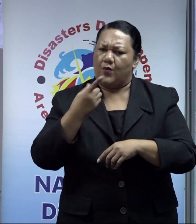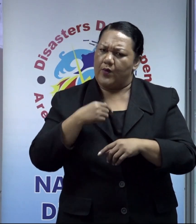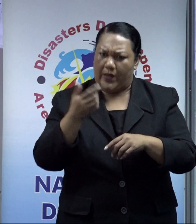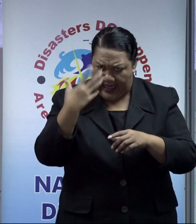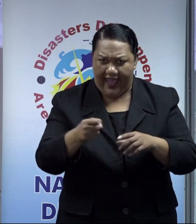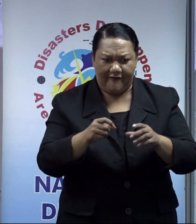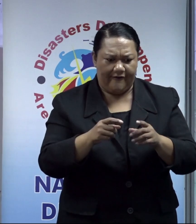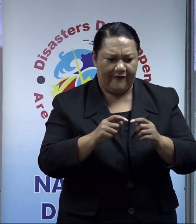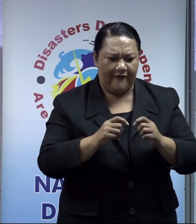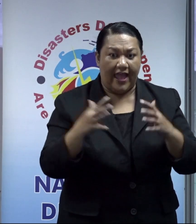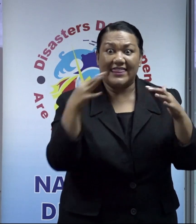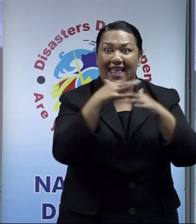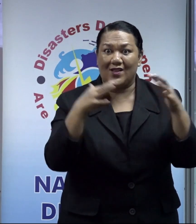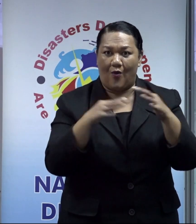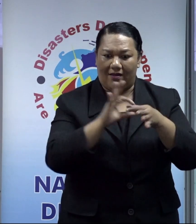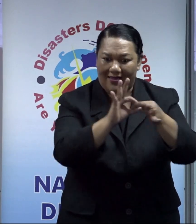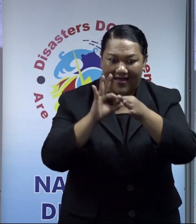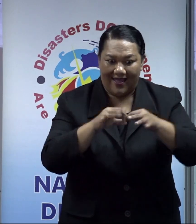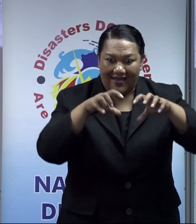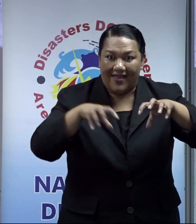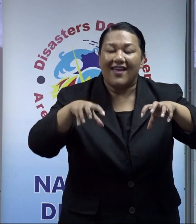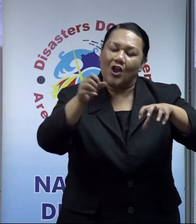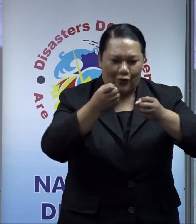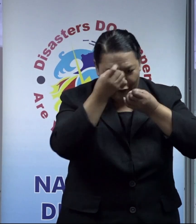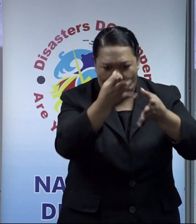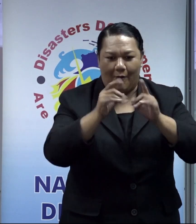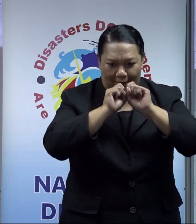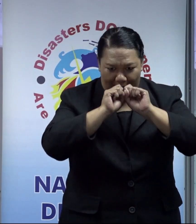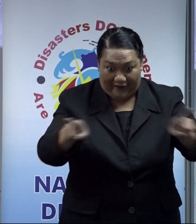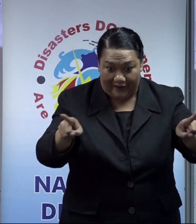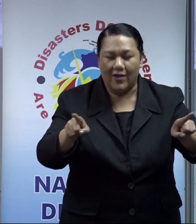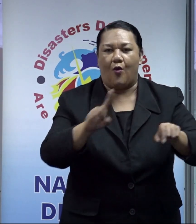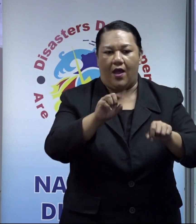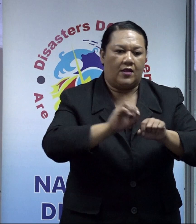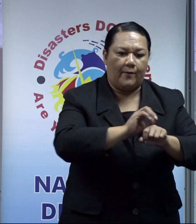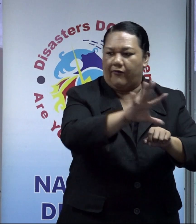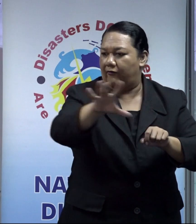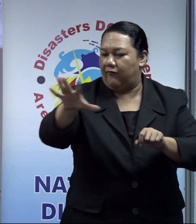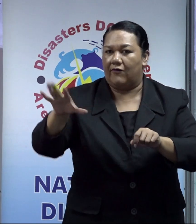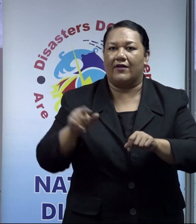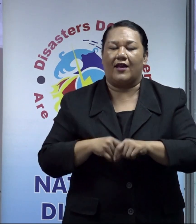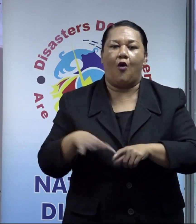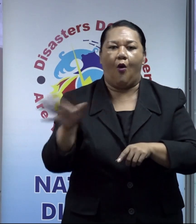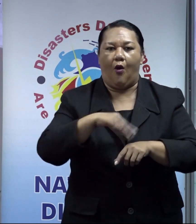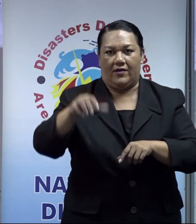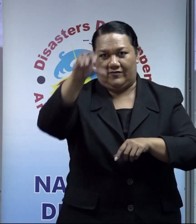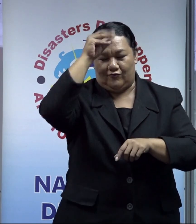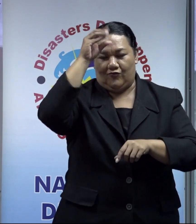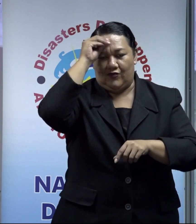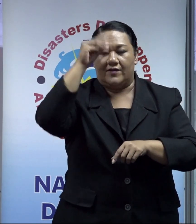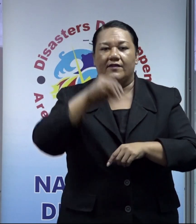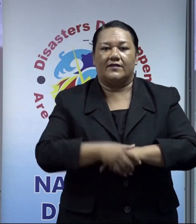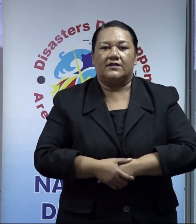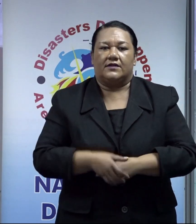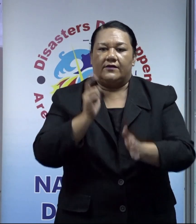members. You stated in your speech that the risk will be elevated at around 4 p.m. Yes. What others